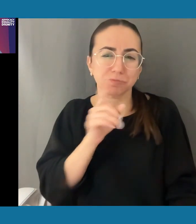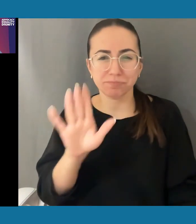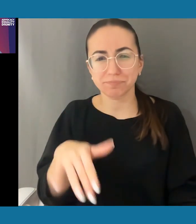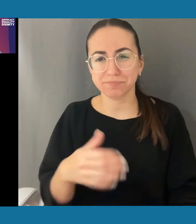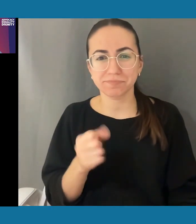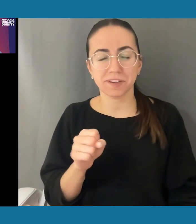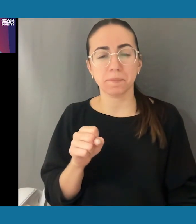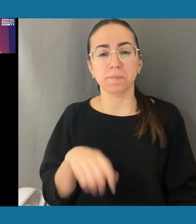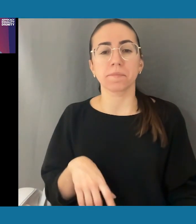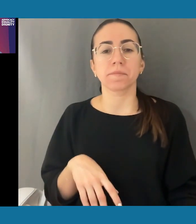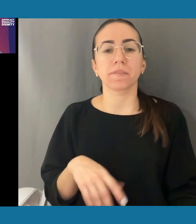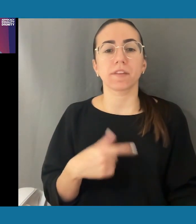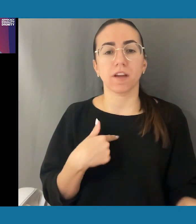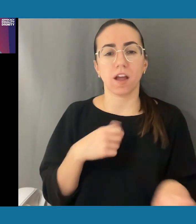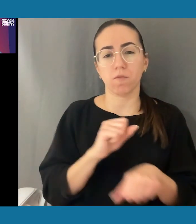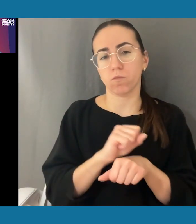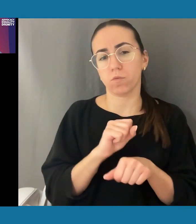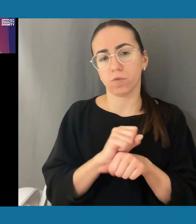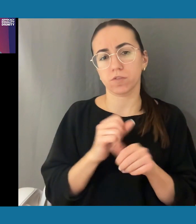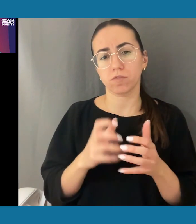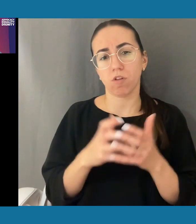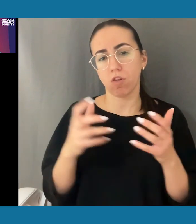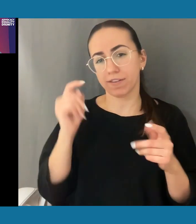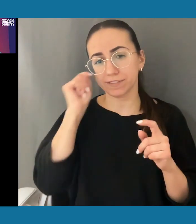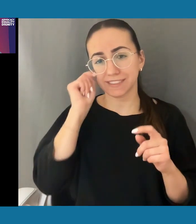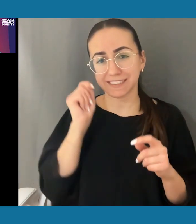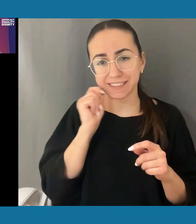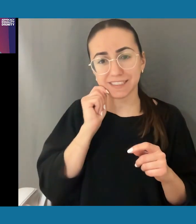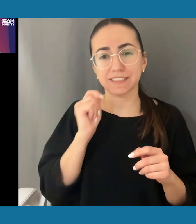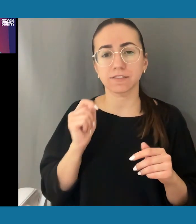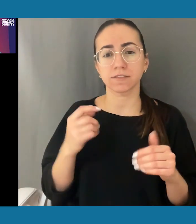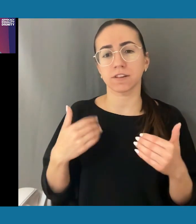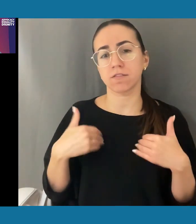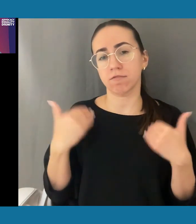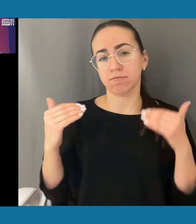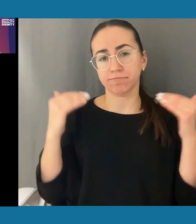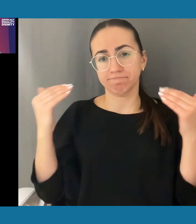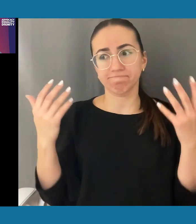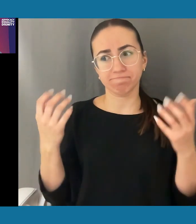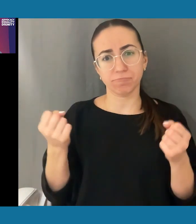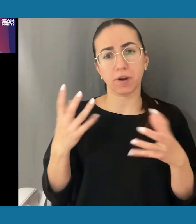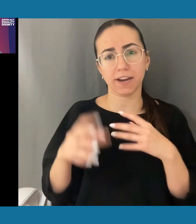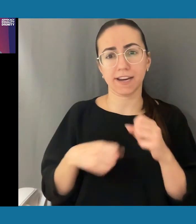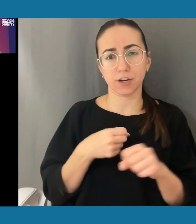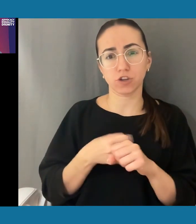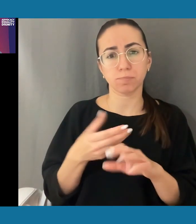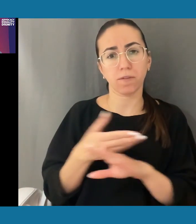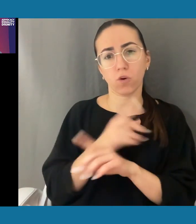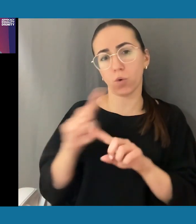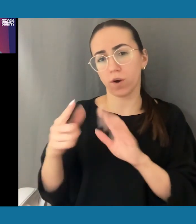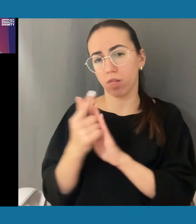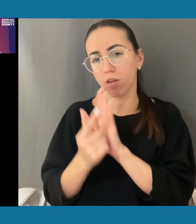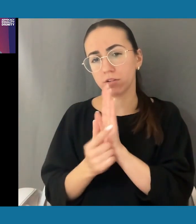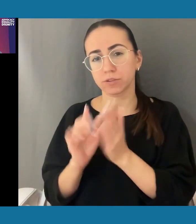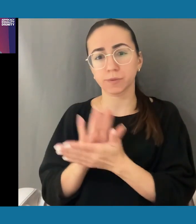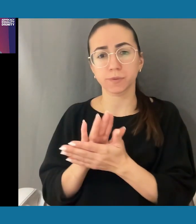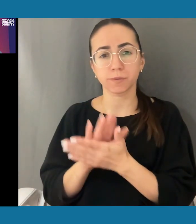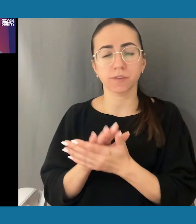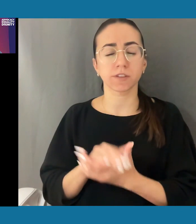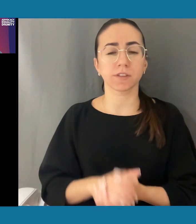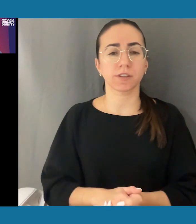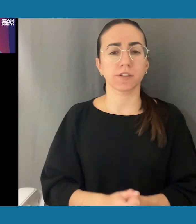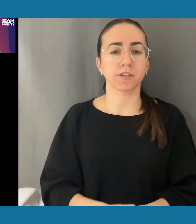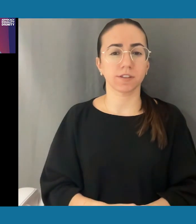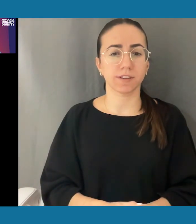I worked with a lot of teens and young people in foster care for several years before going to law school, and there